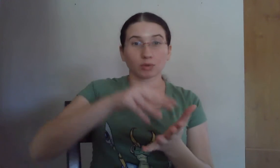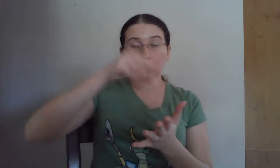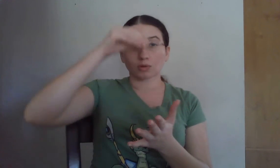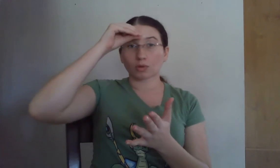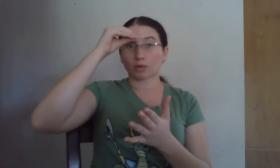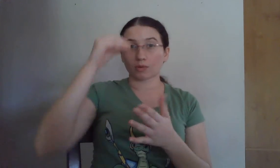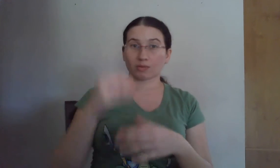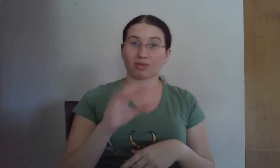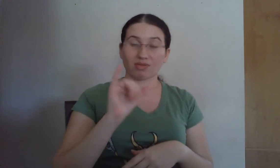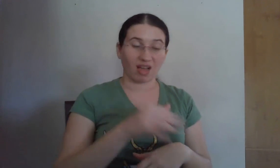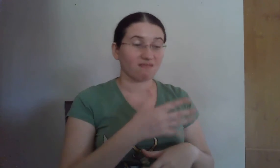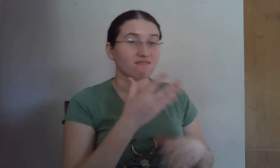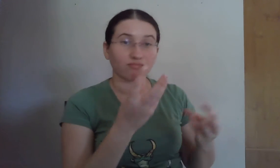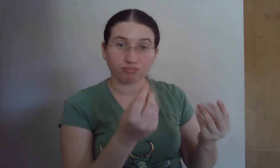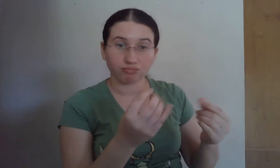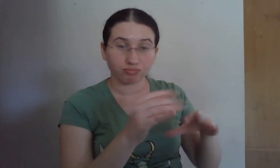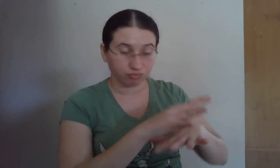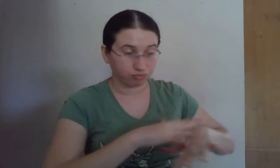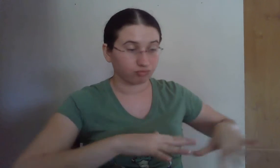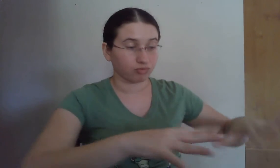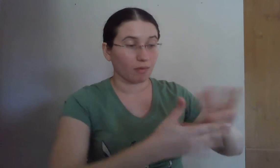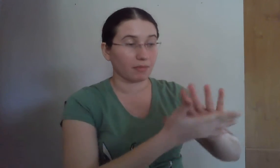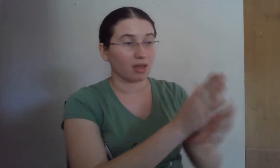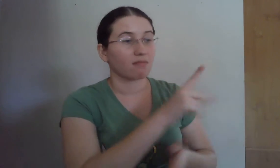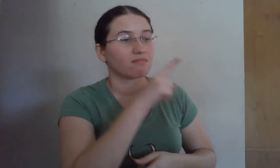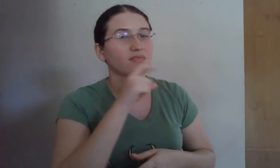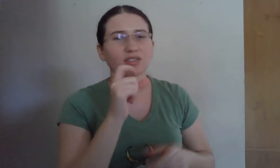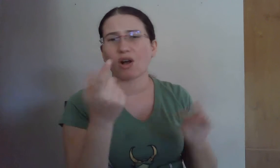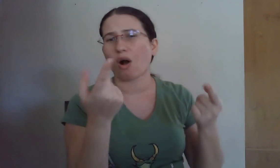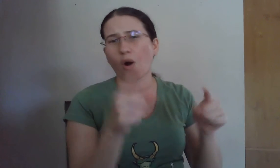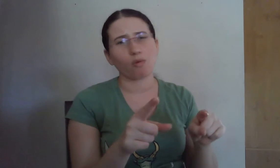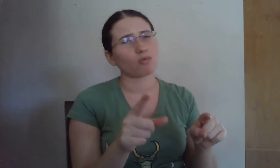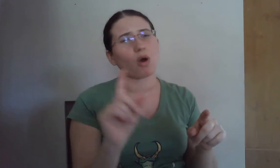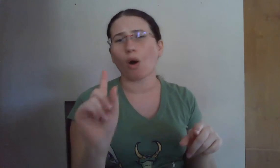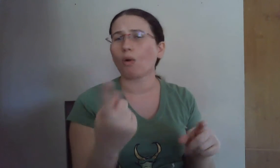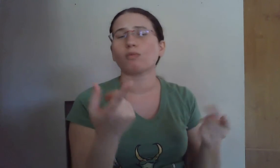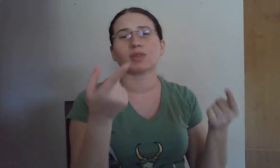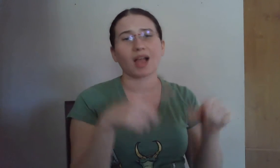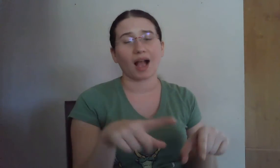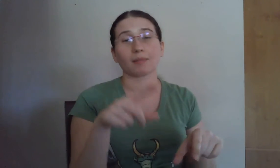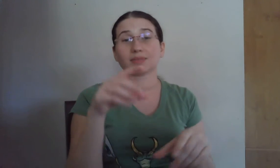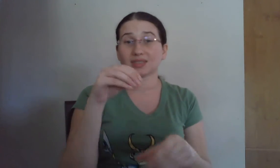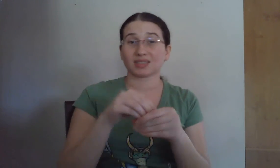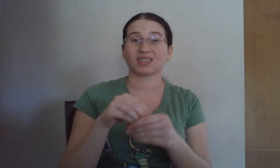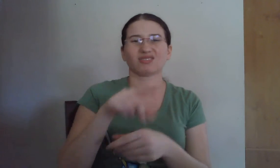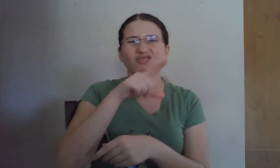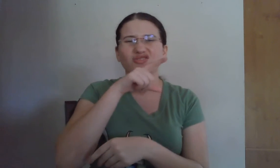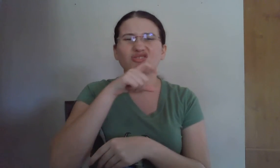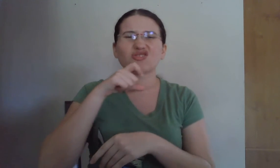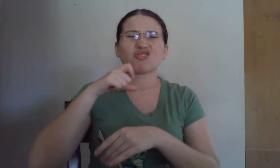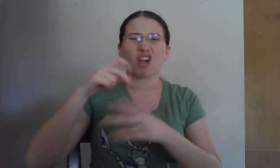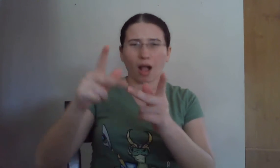only occurring in arid and semi-arid areas of the world, and that tall grasslands like this